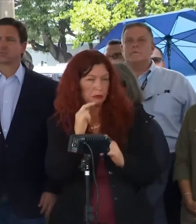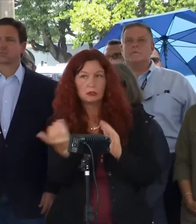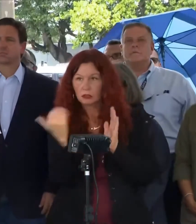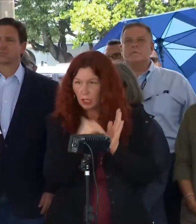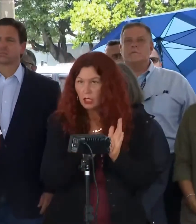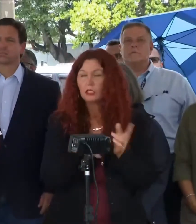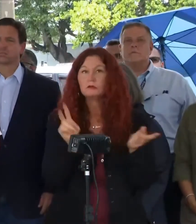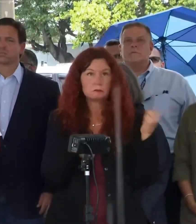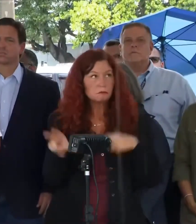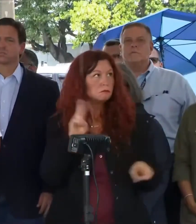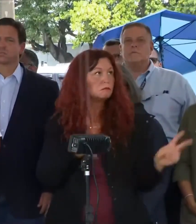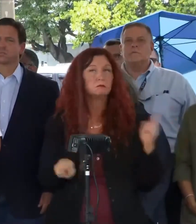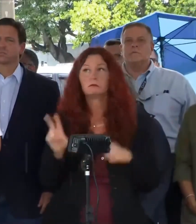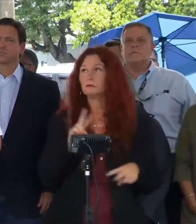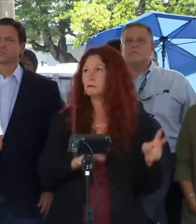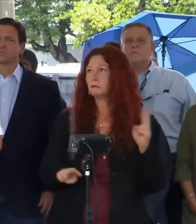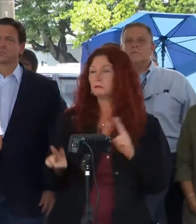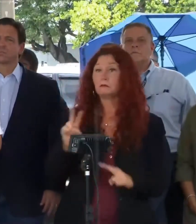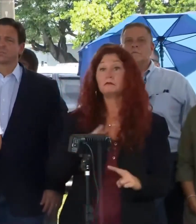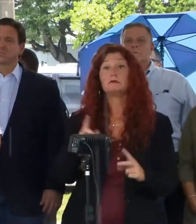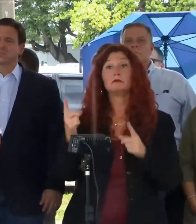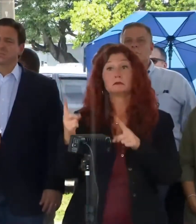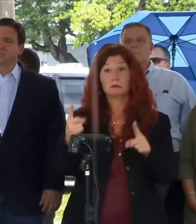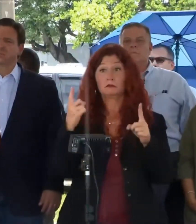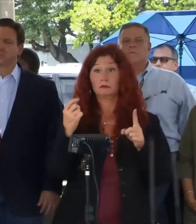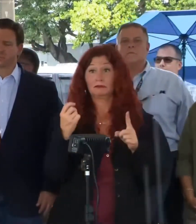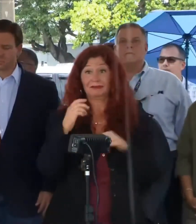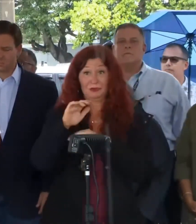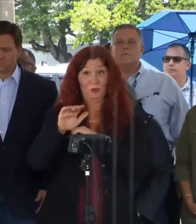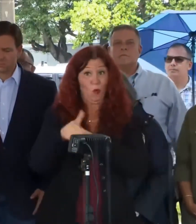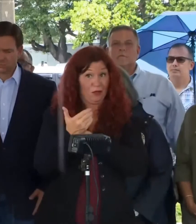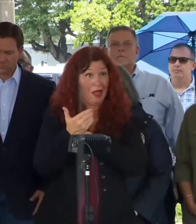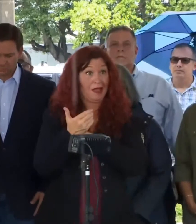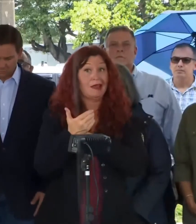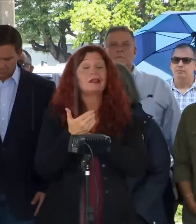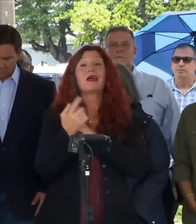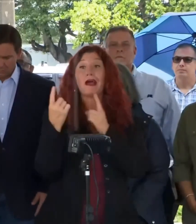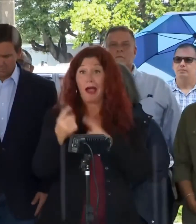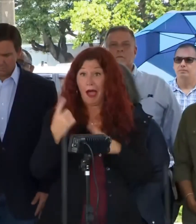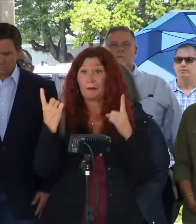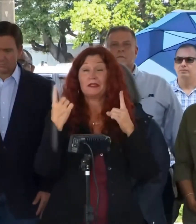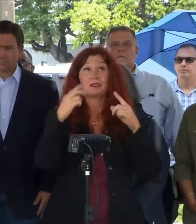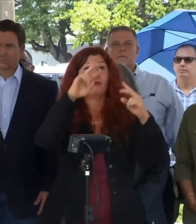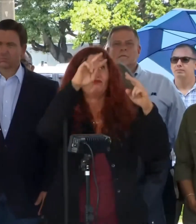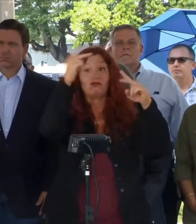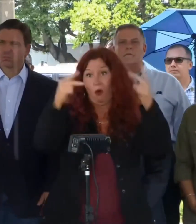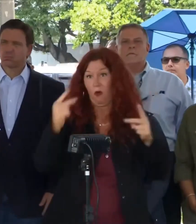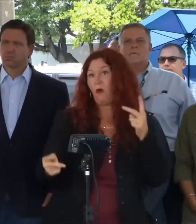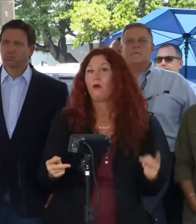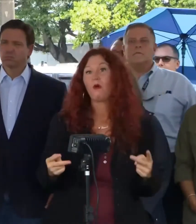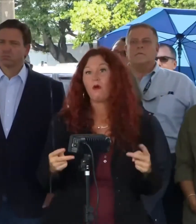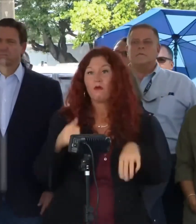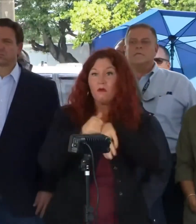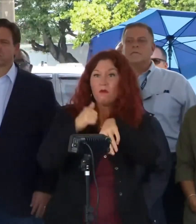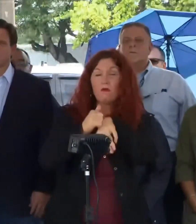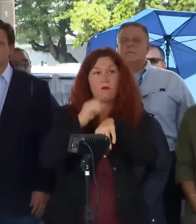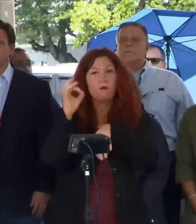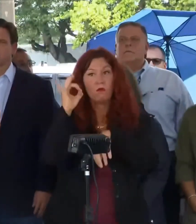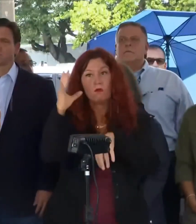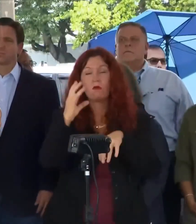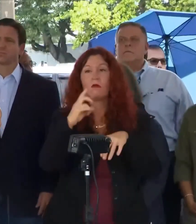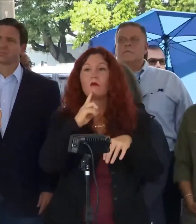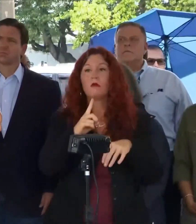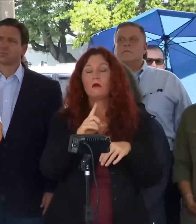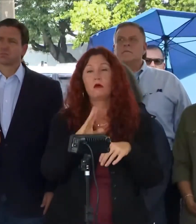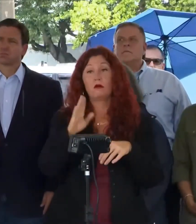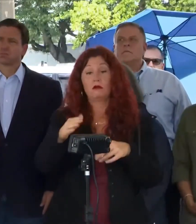saw. We had overnight, there were issues with some debris falling off the building. The west side